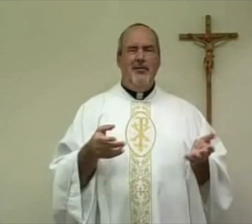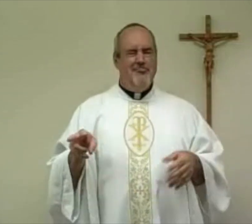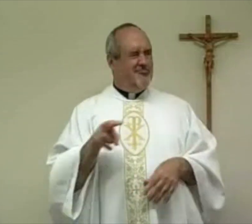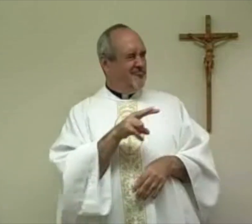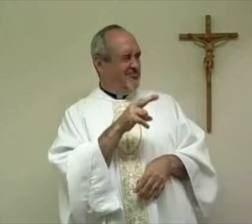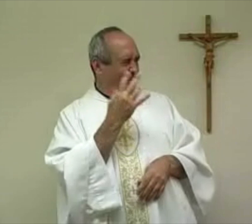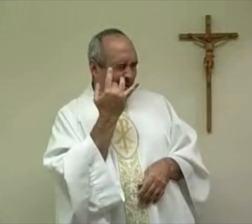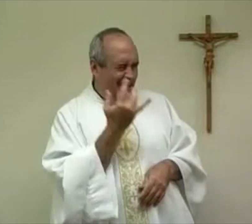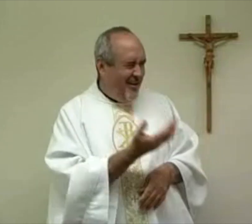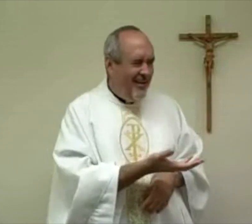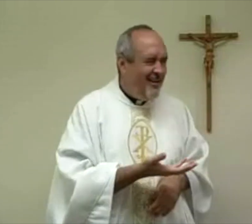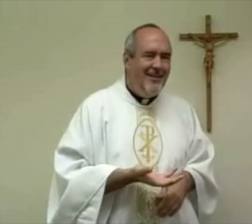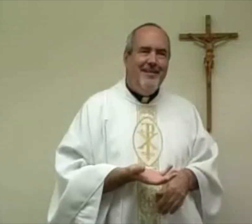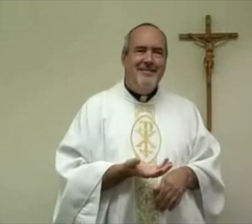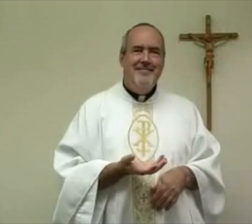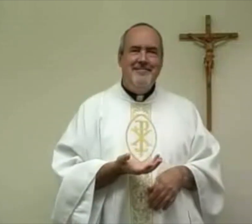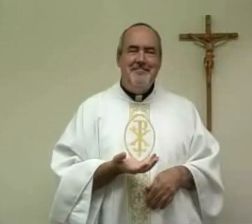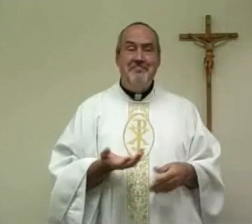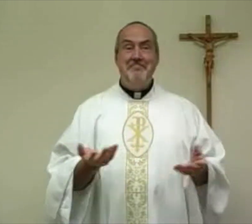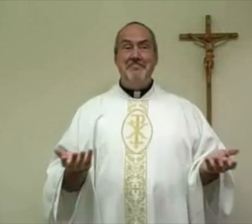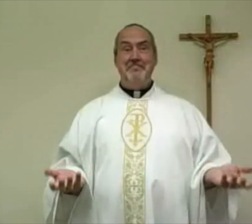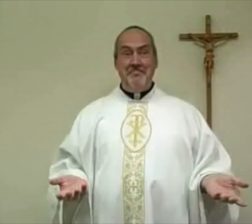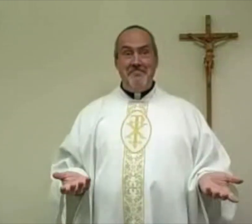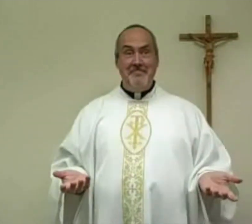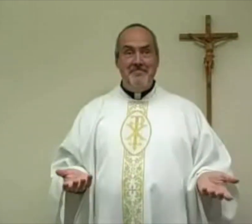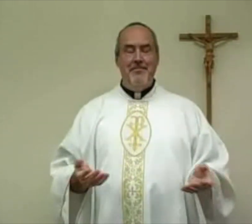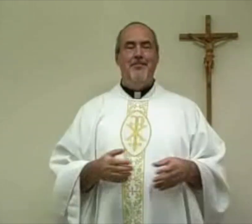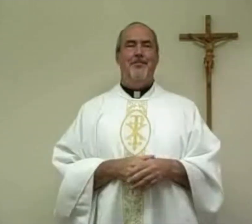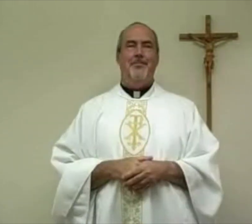such a laissez-faire attitude with their Catholicism.